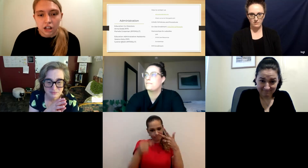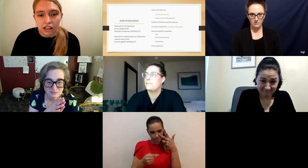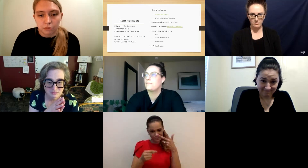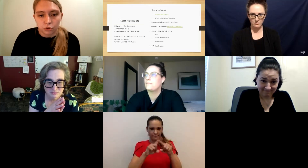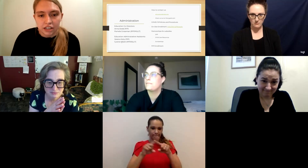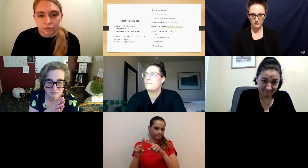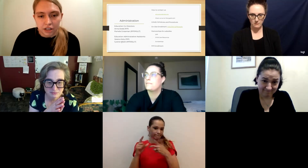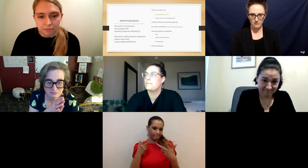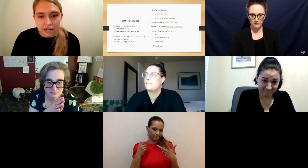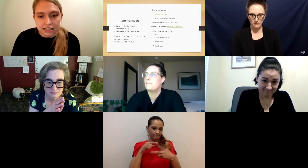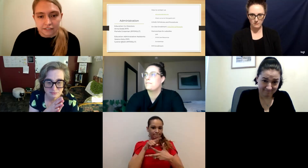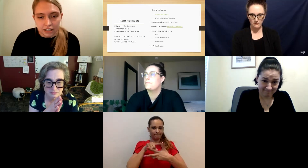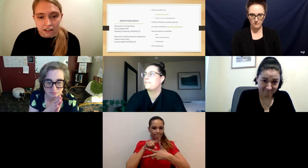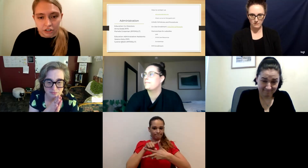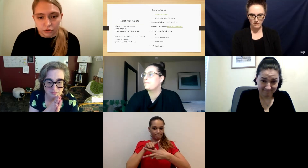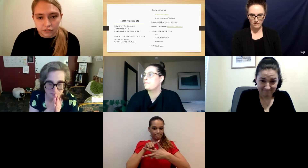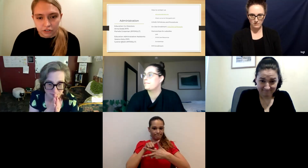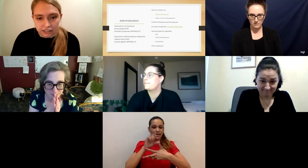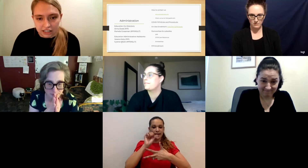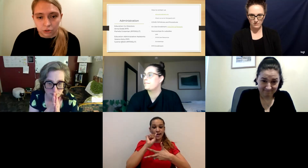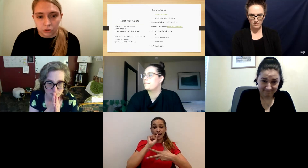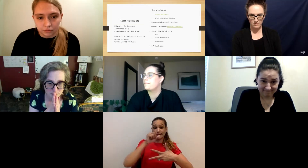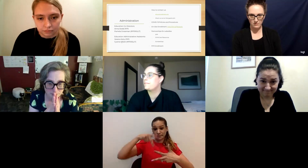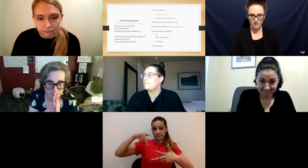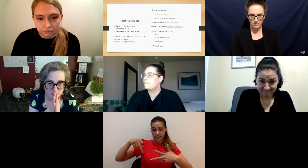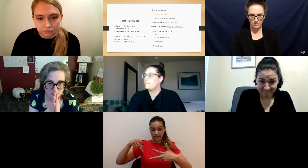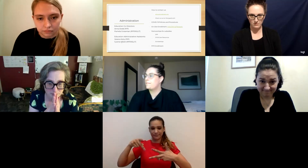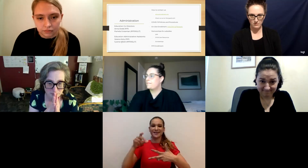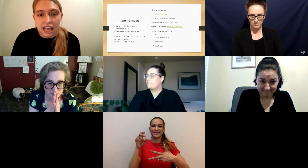we collaborate with many different avenues. For example,